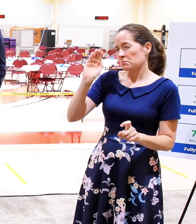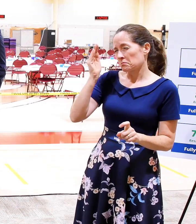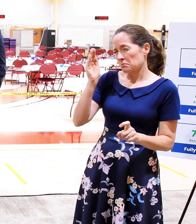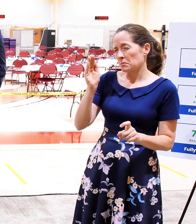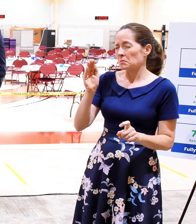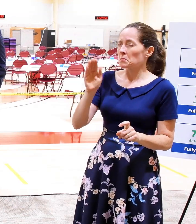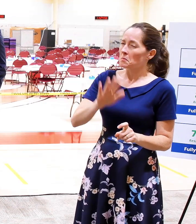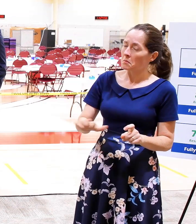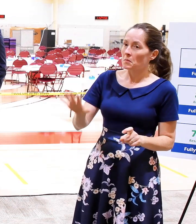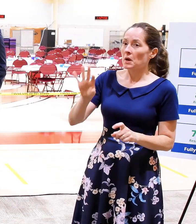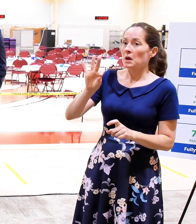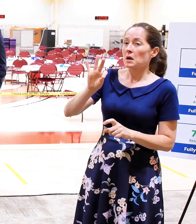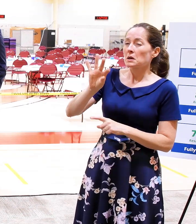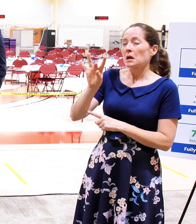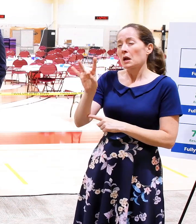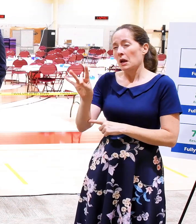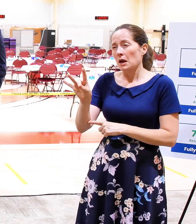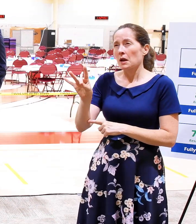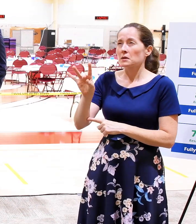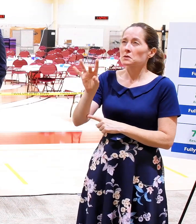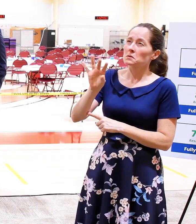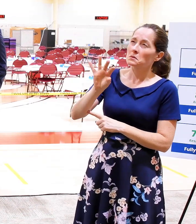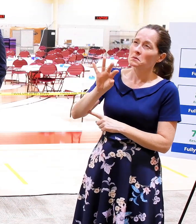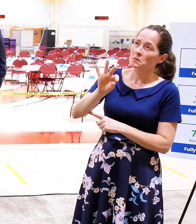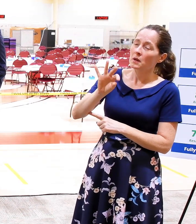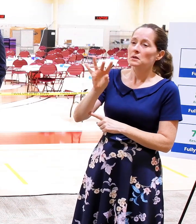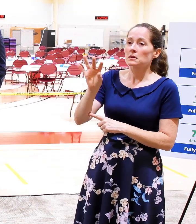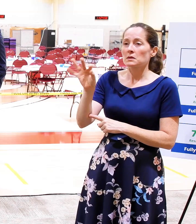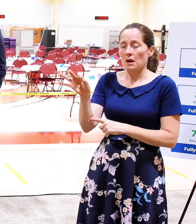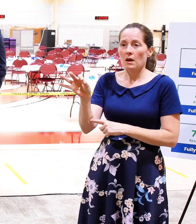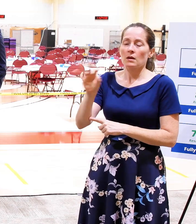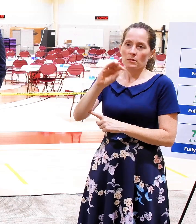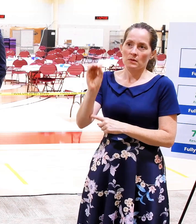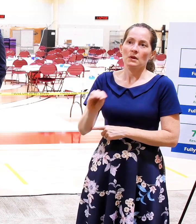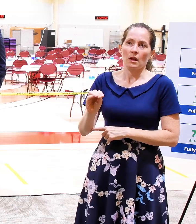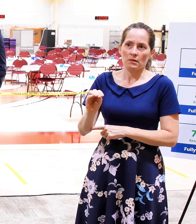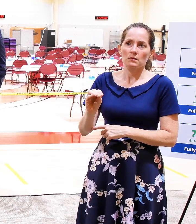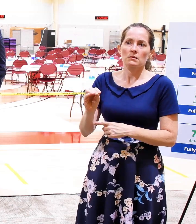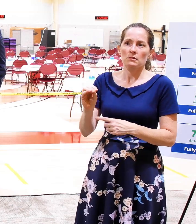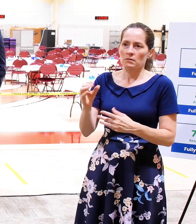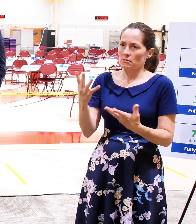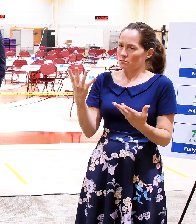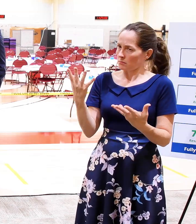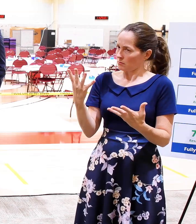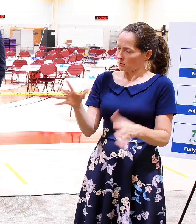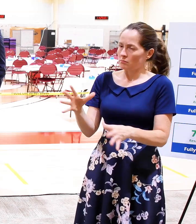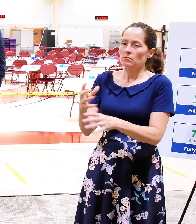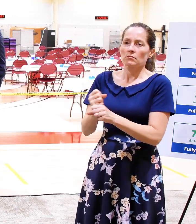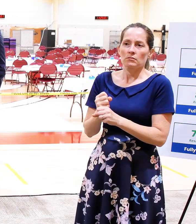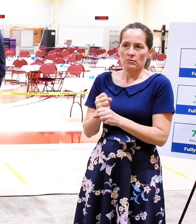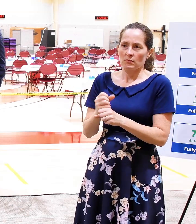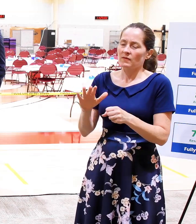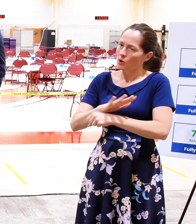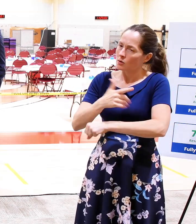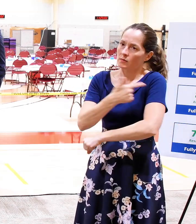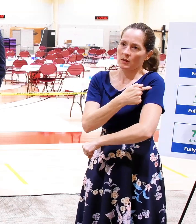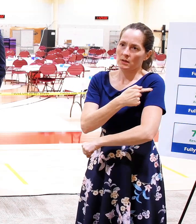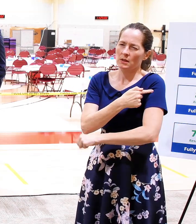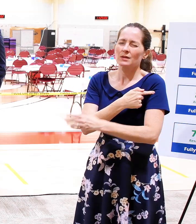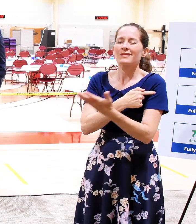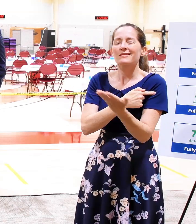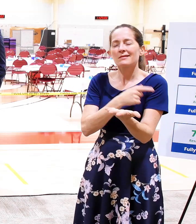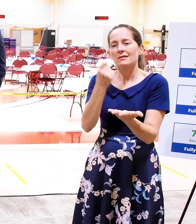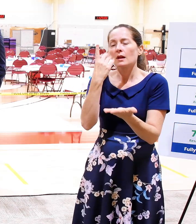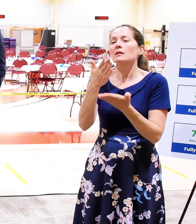to 99% of our staff were fully vaccinated. We also recognize through the process of attrition that a number of our staff members have